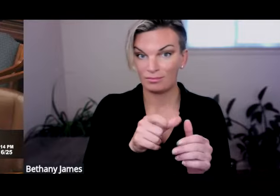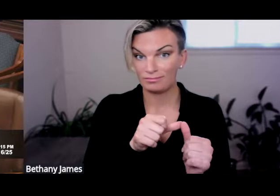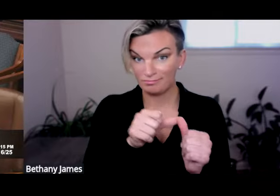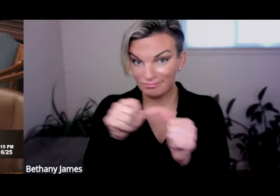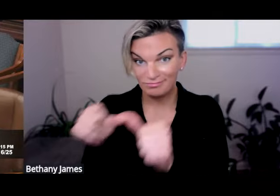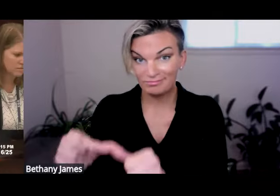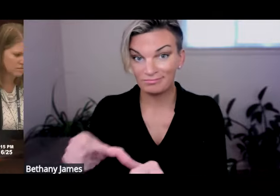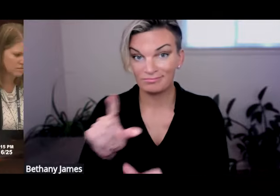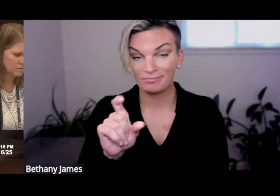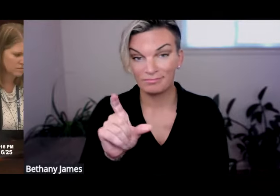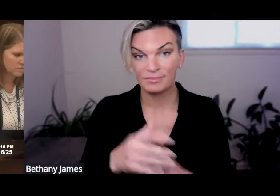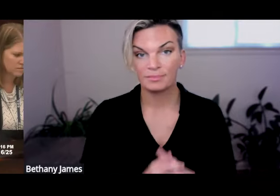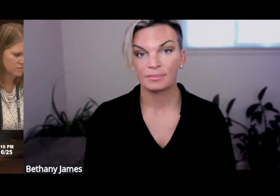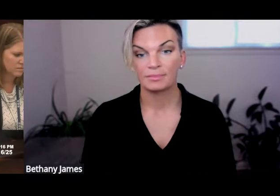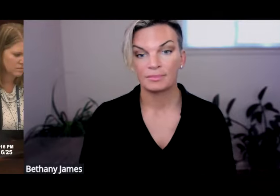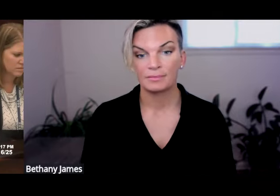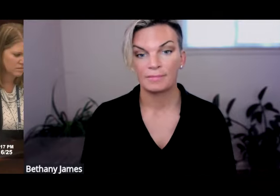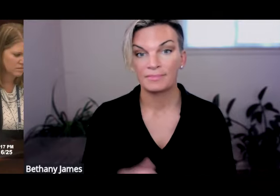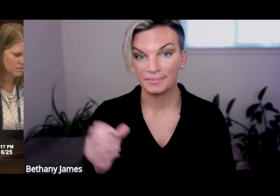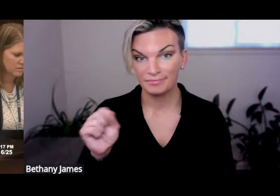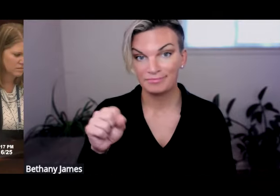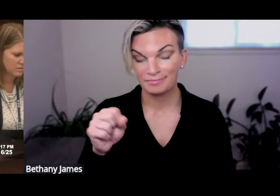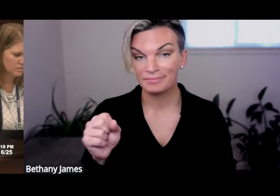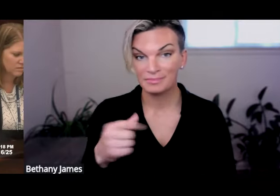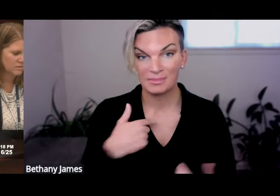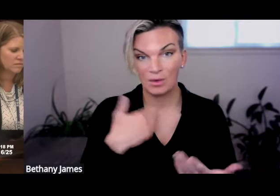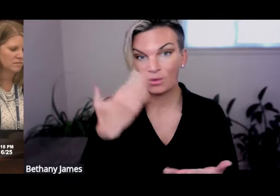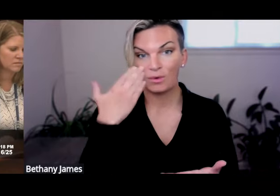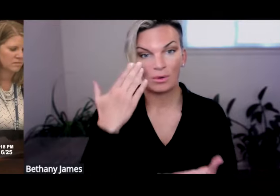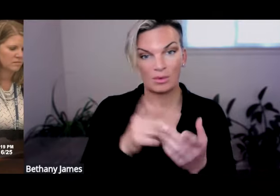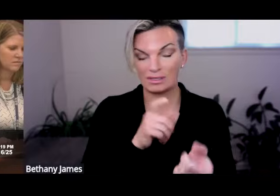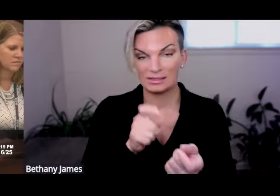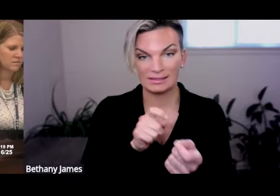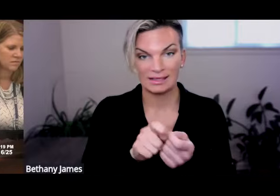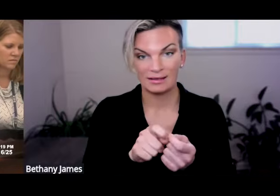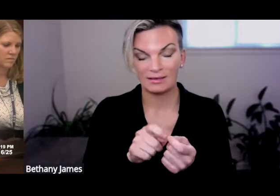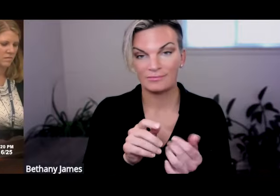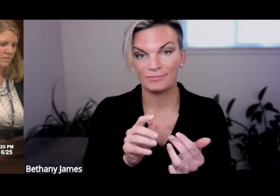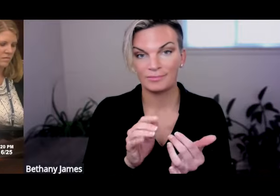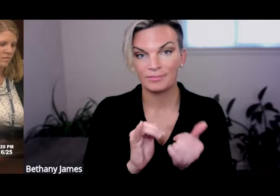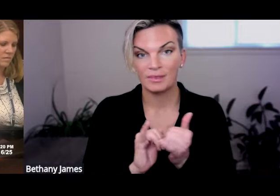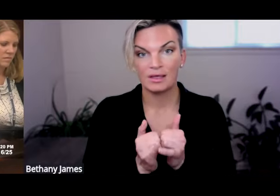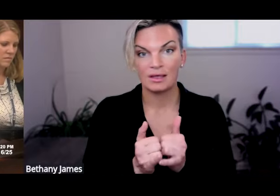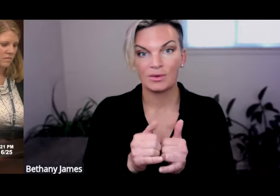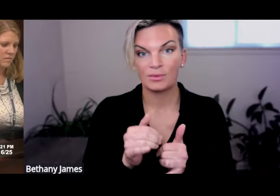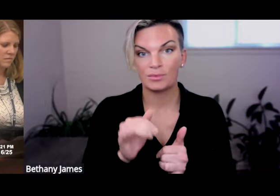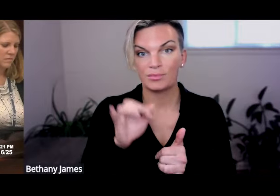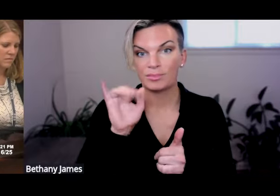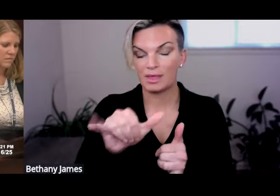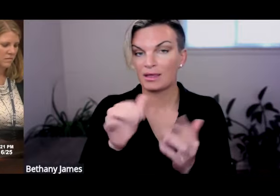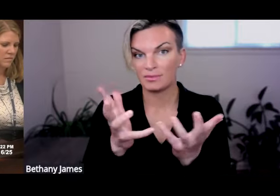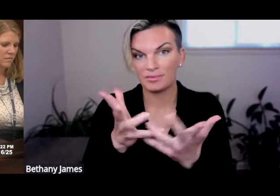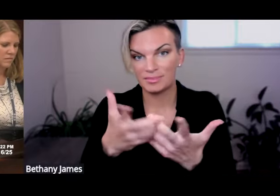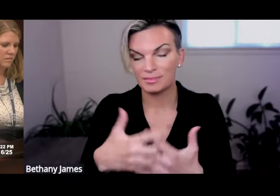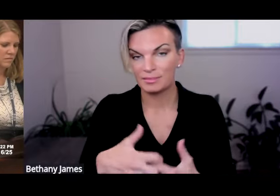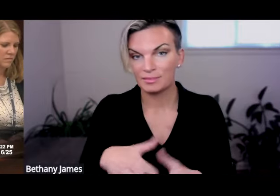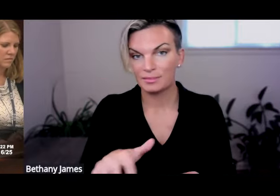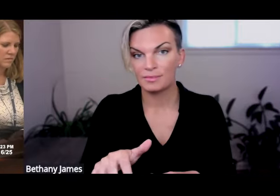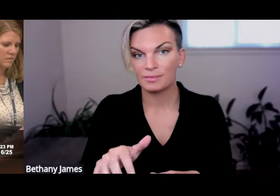potentially, yeah. potentially. I don't know the exact of how that piece of it works when it goes like